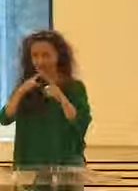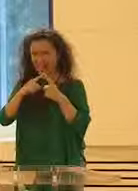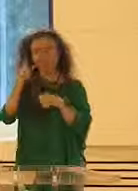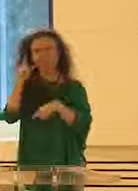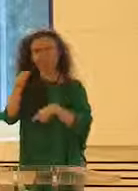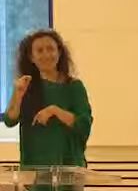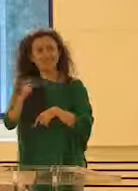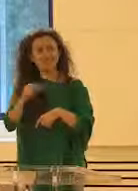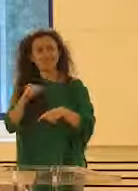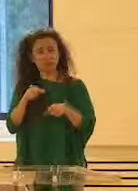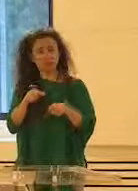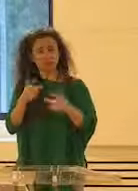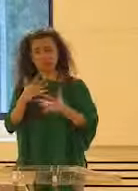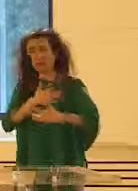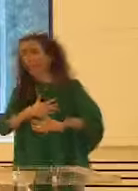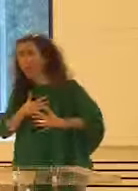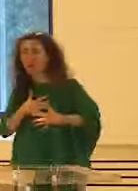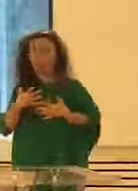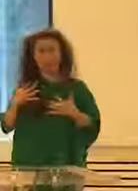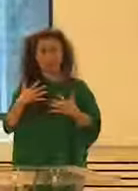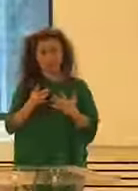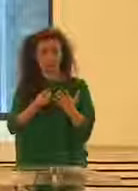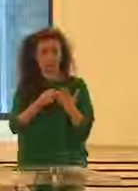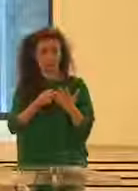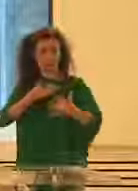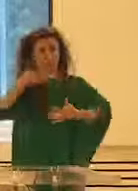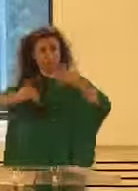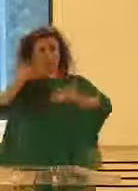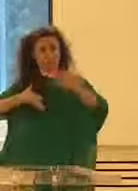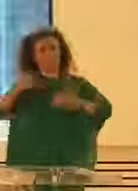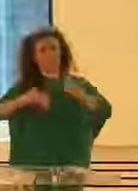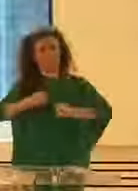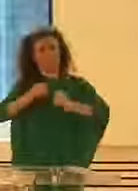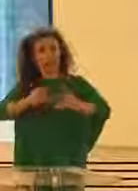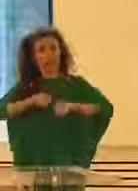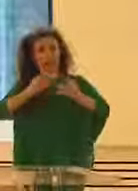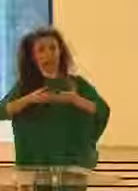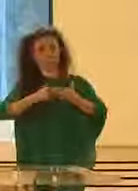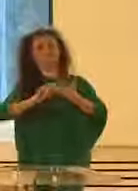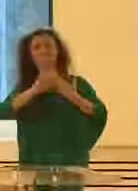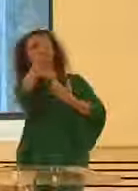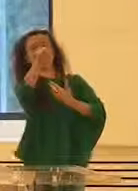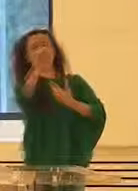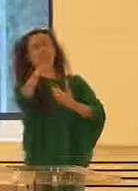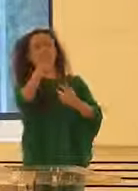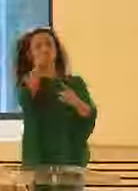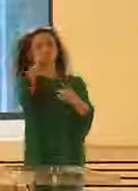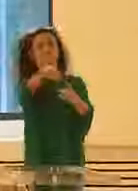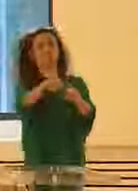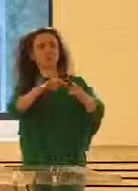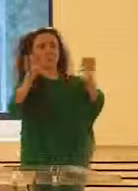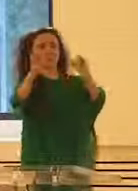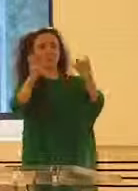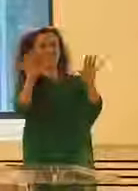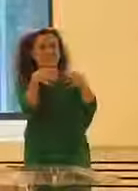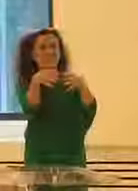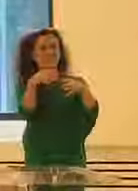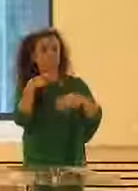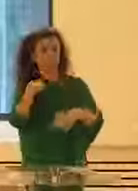you know Glide, the video service? Deaf people use that a lot. They can sign something for a short time